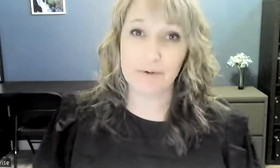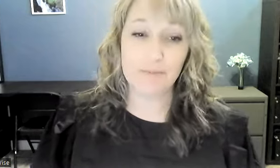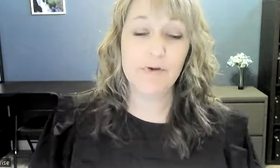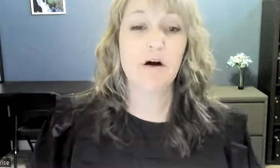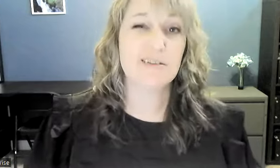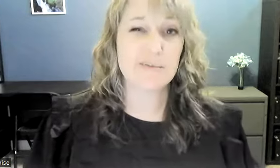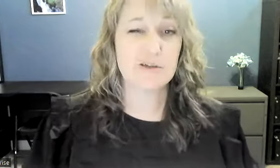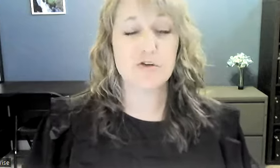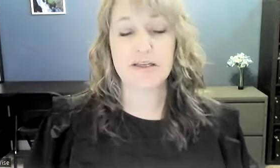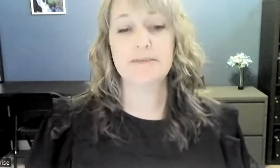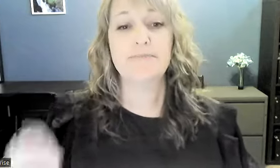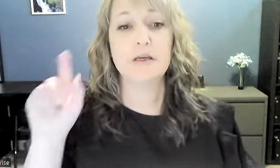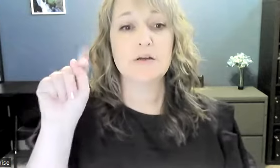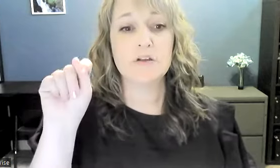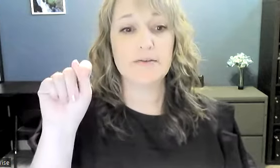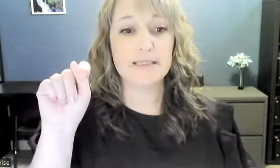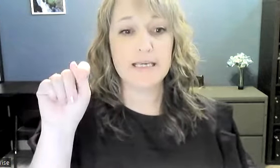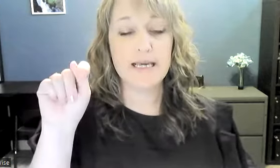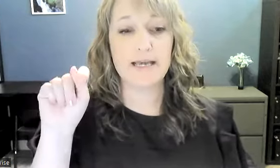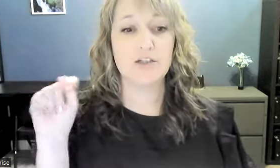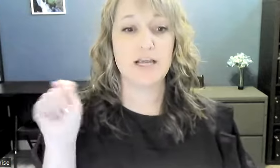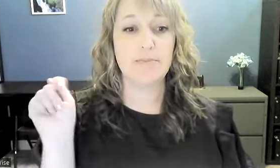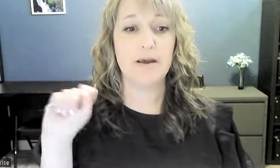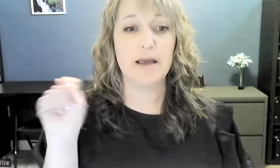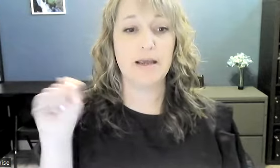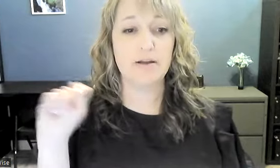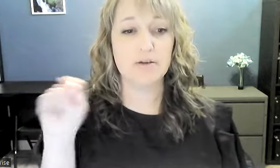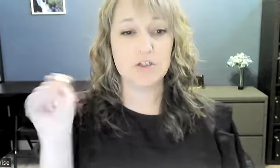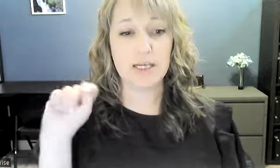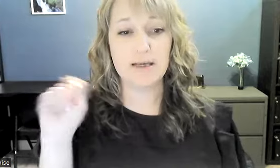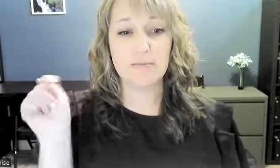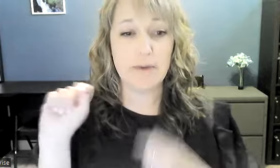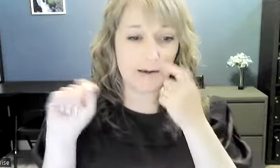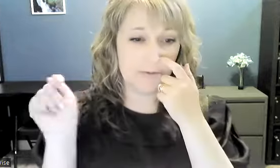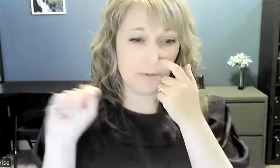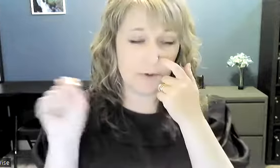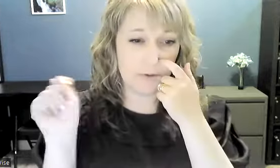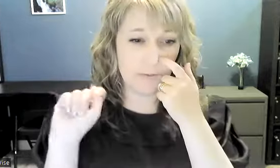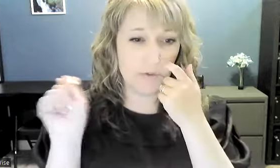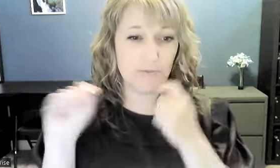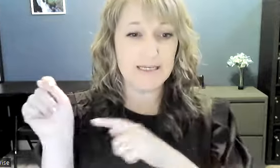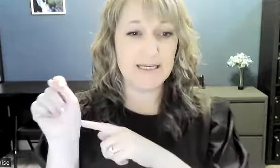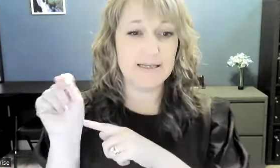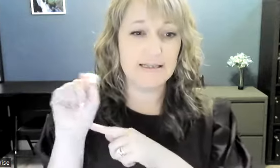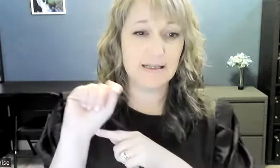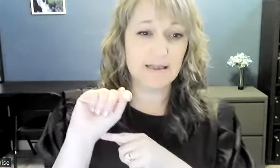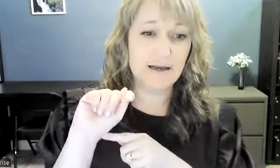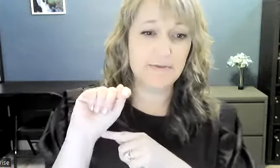bathroom also means toilet. So you have a T hand shape and you shake back and forth. The movement is left